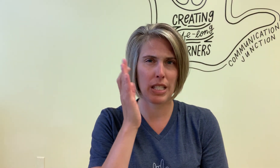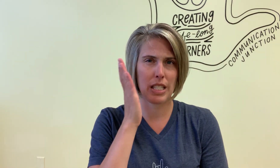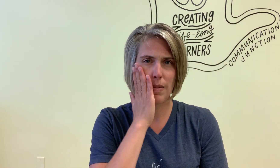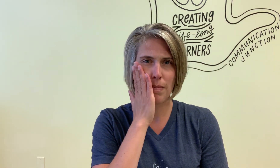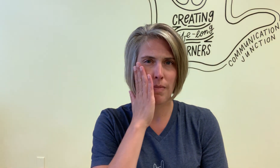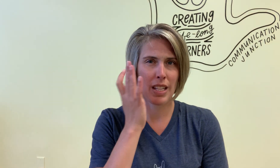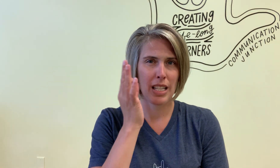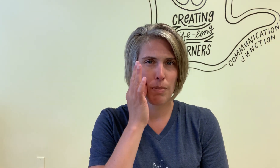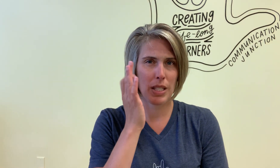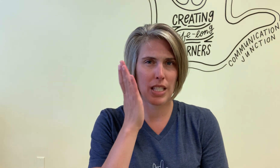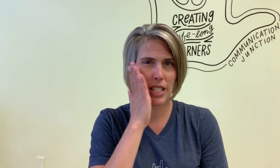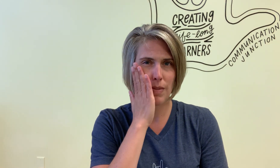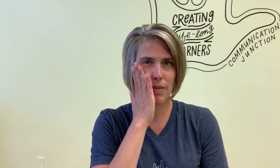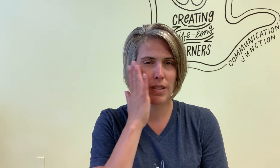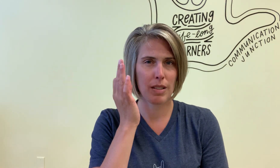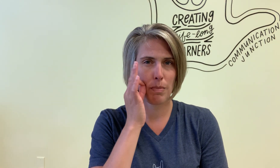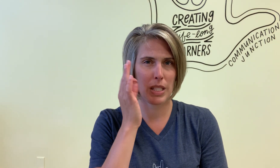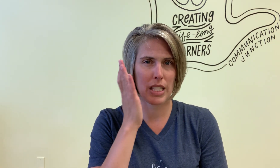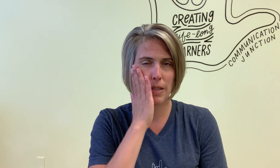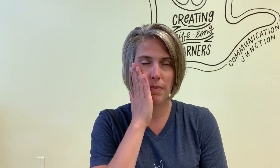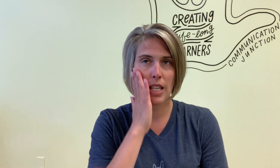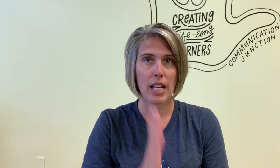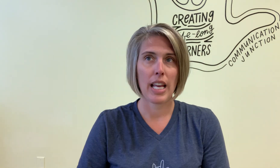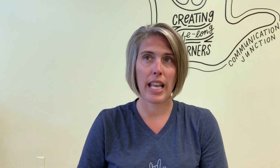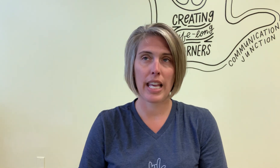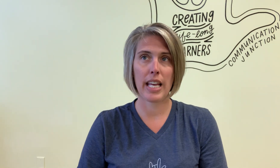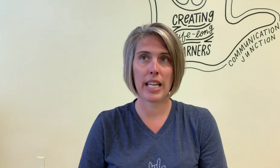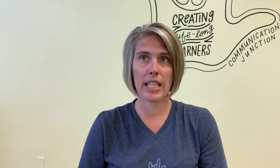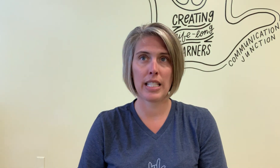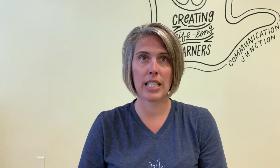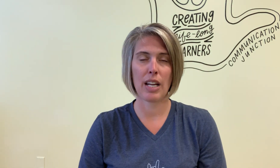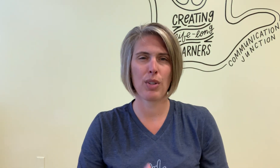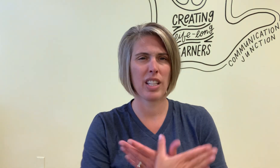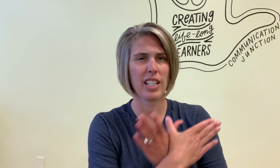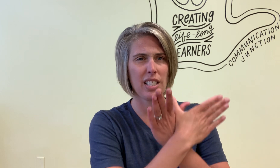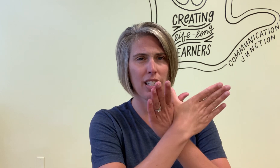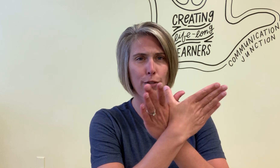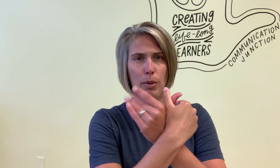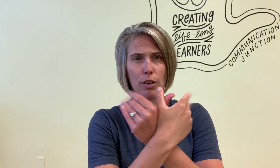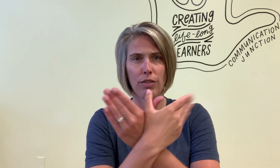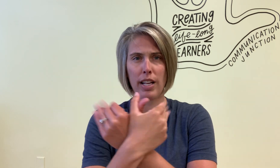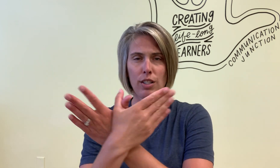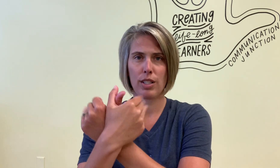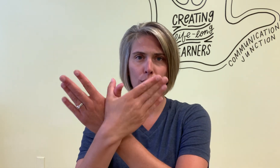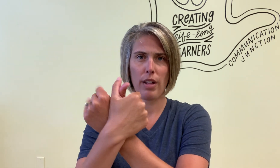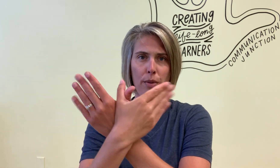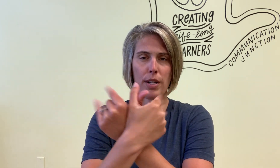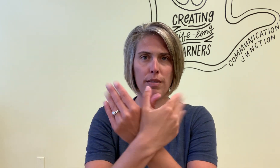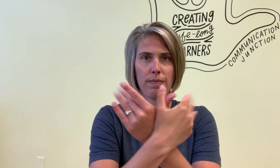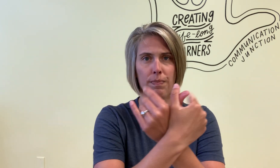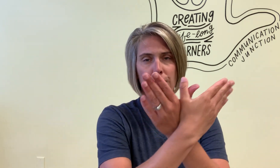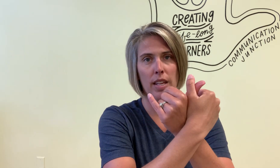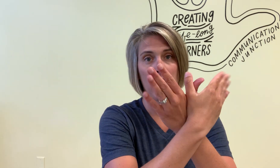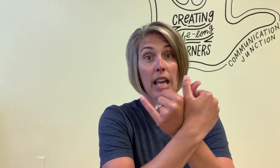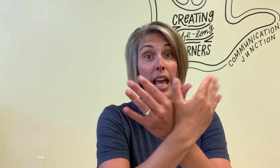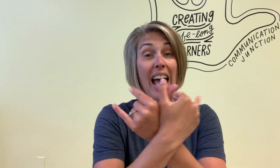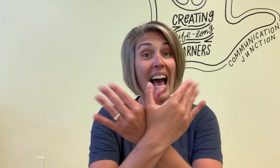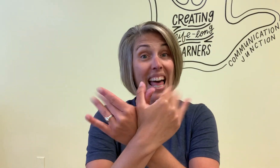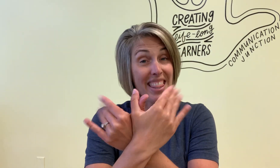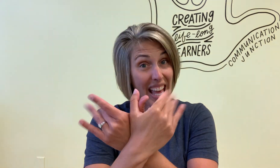Bzz, bzz, bzz. And I really like the sign for butterfly, so let's do that one. And